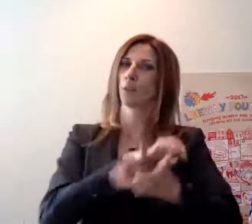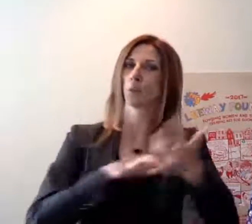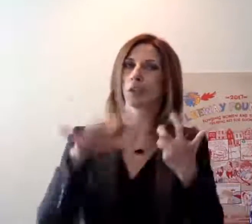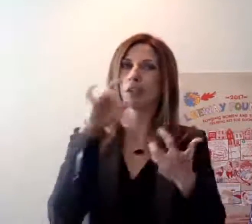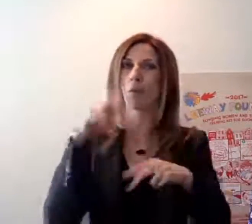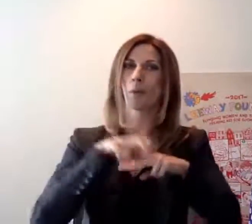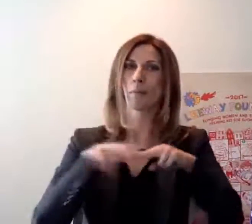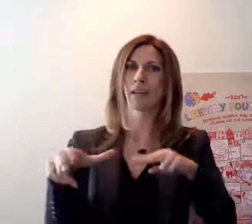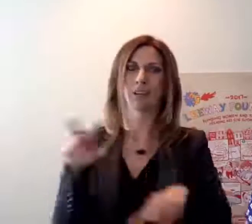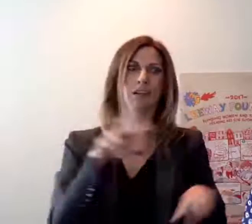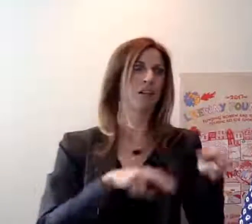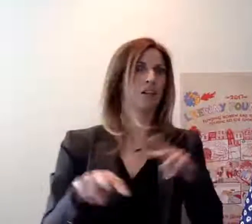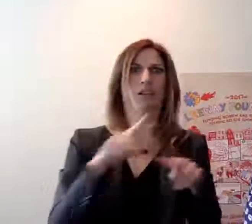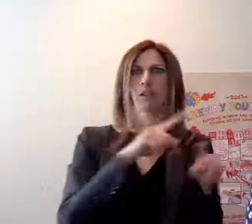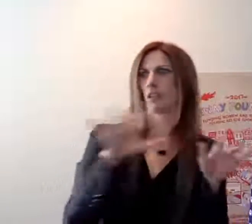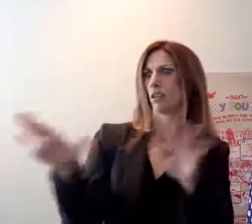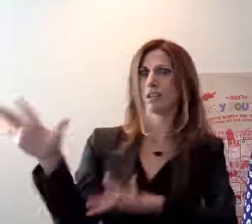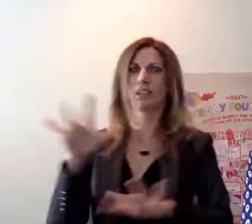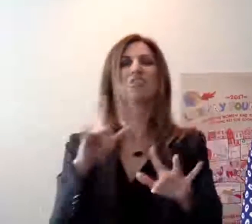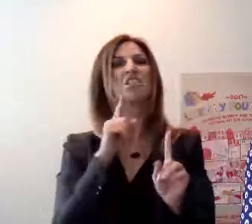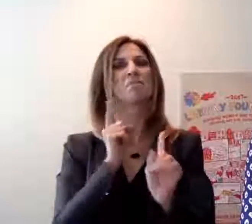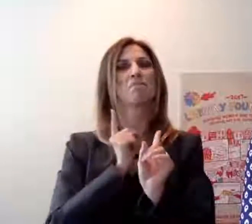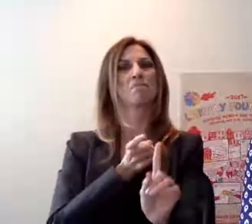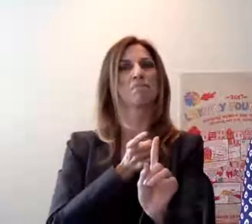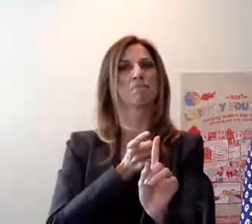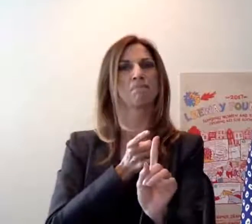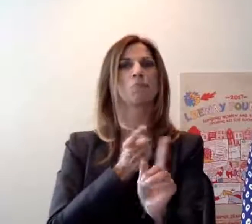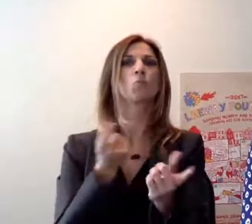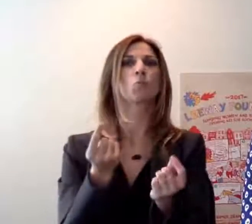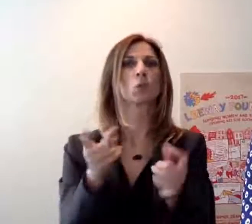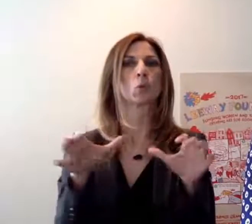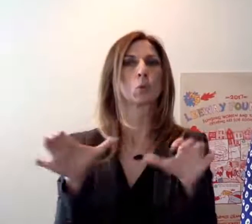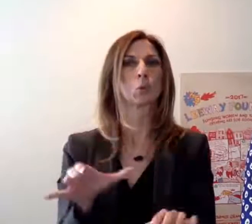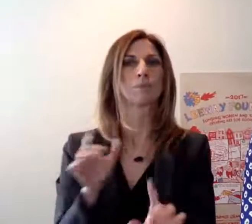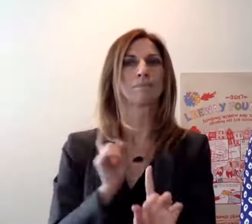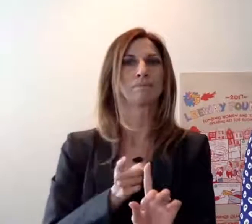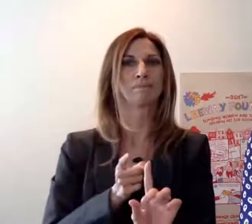to try to keep up with all the different things that you do.